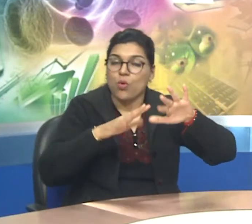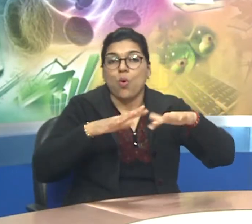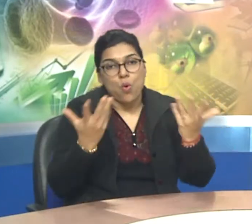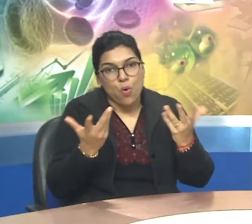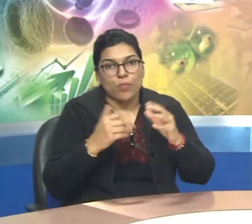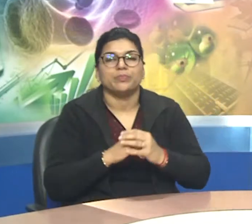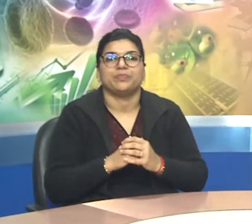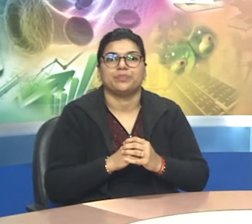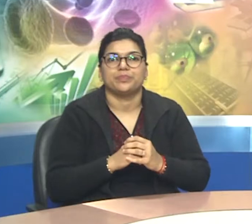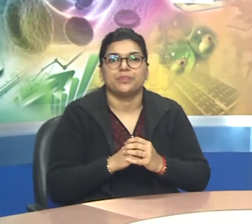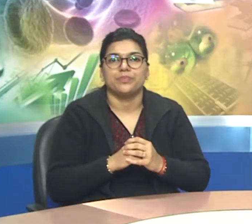layers.